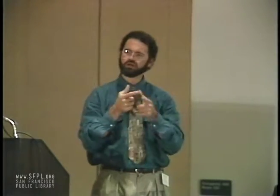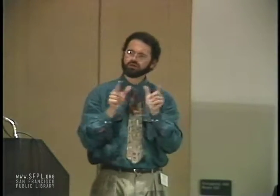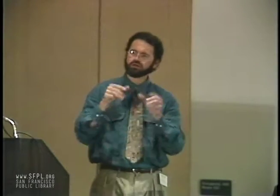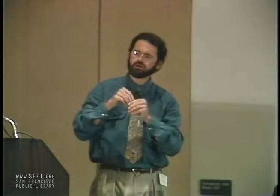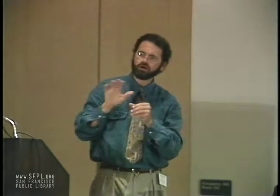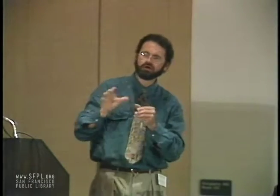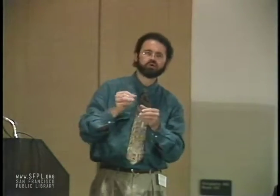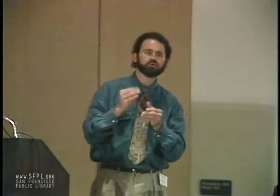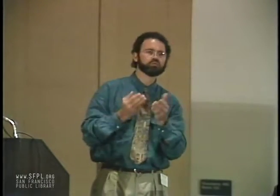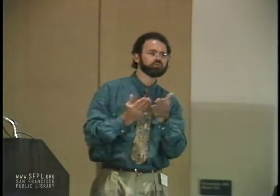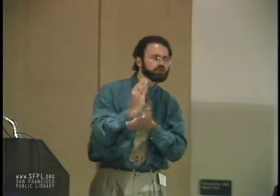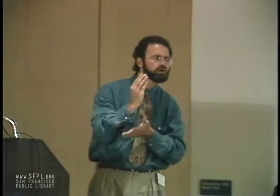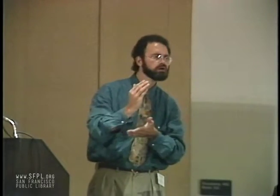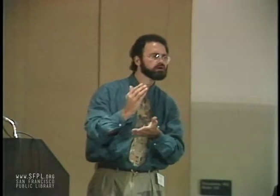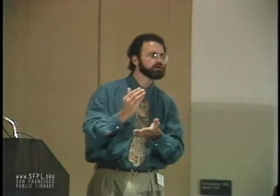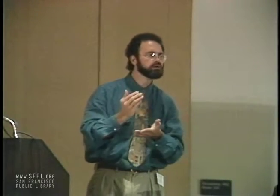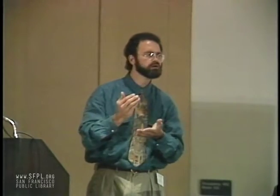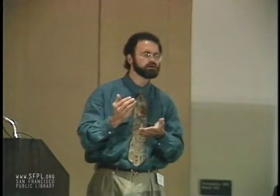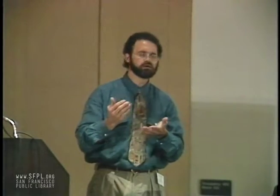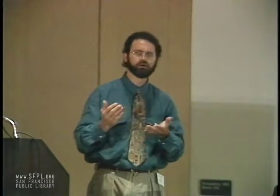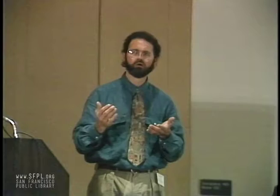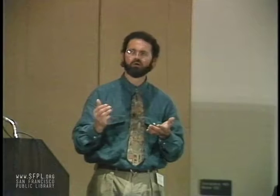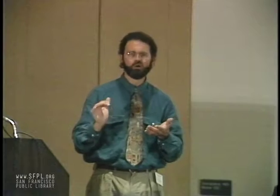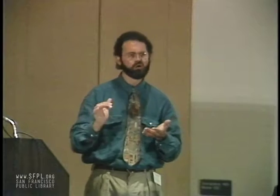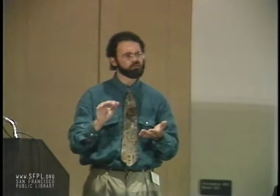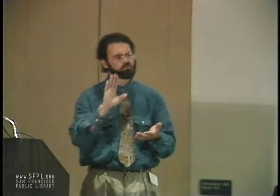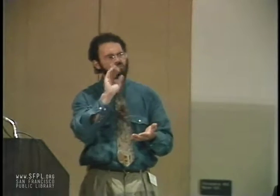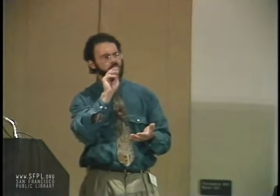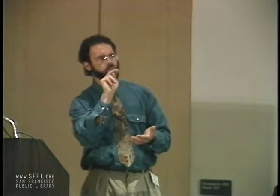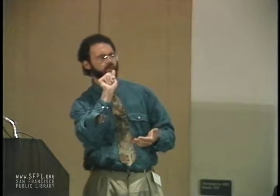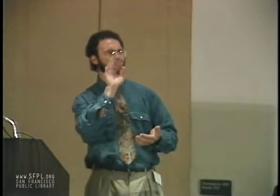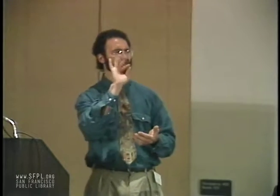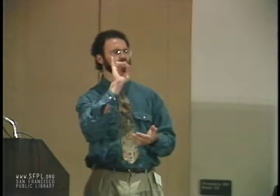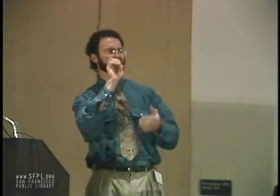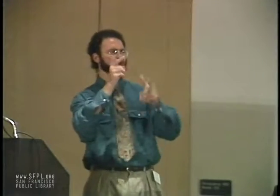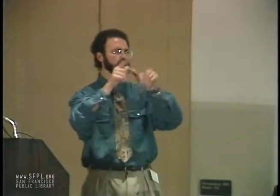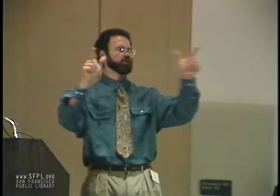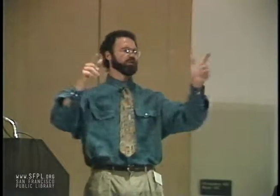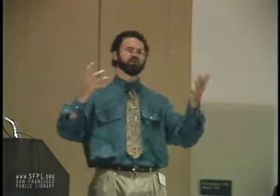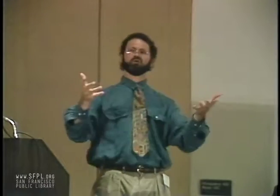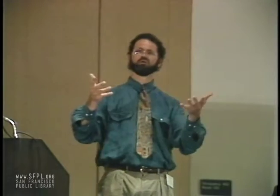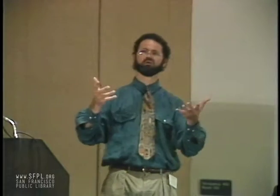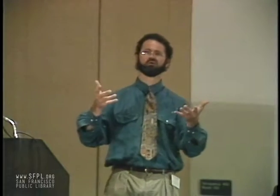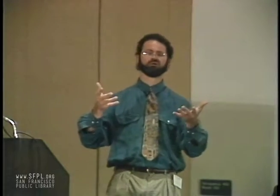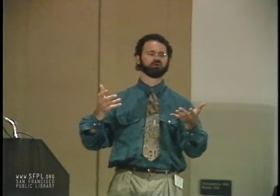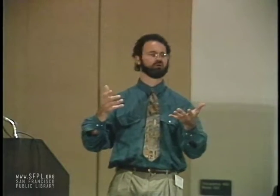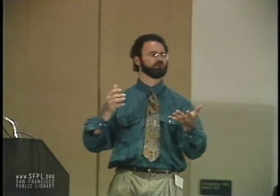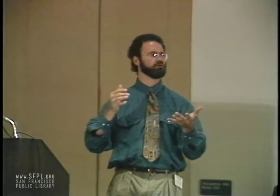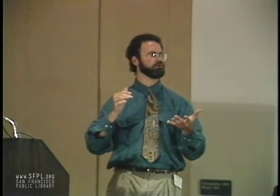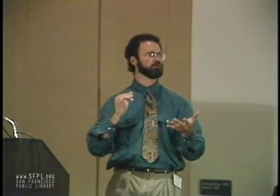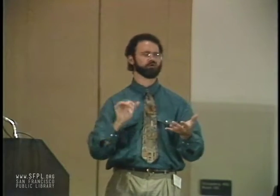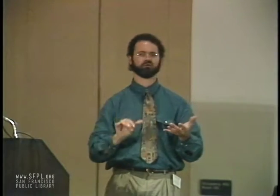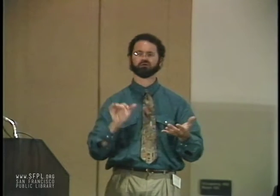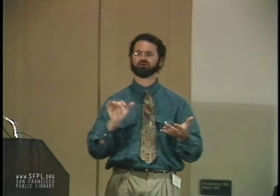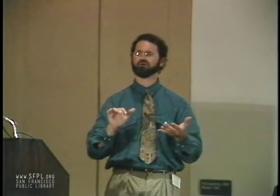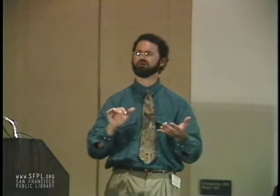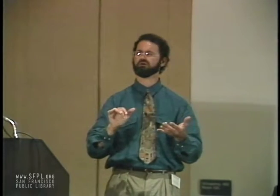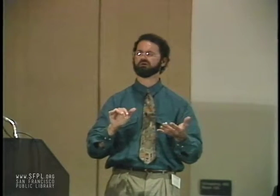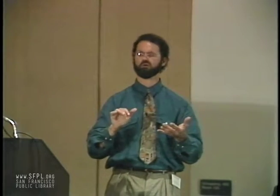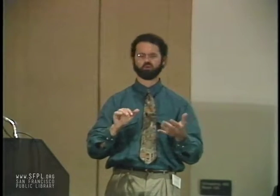about, we have discovered that ASL is a language in its own right, and that it is an